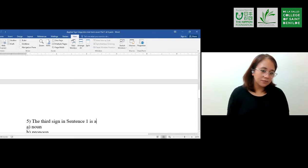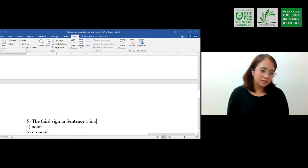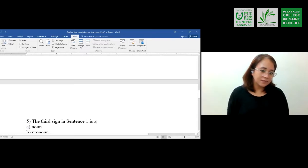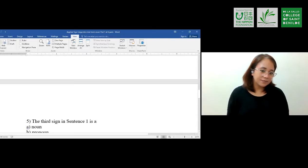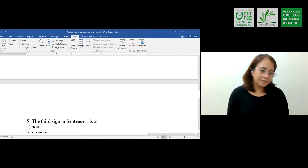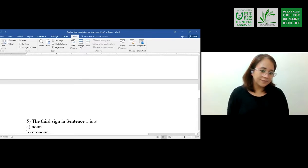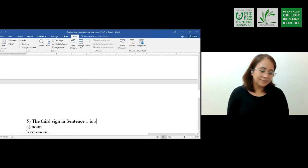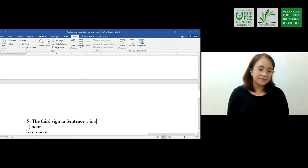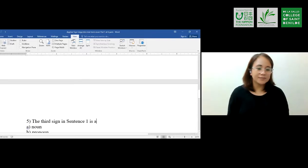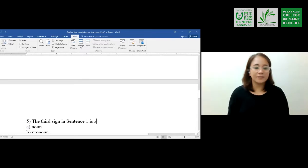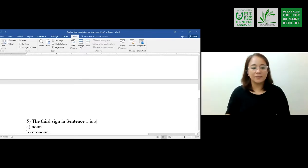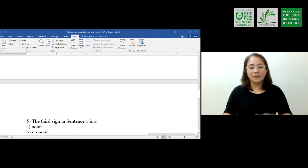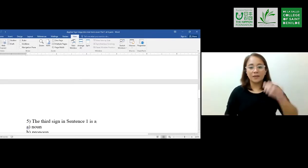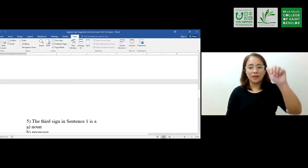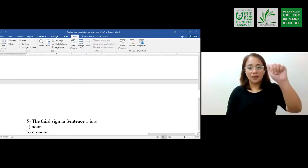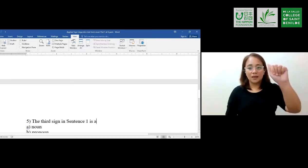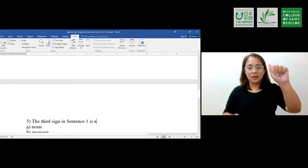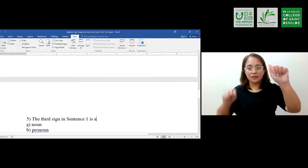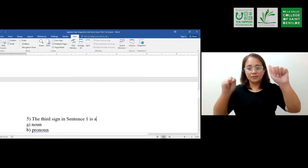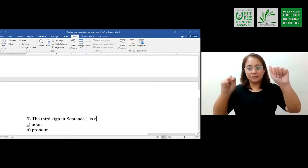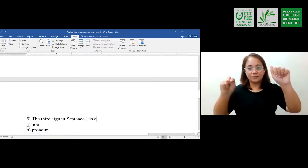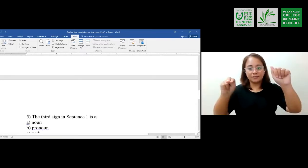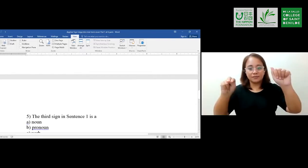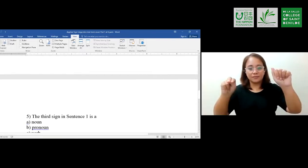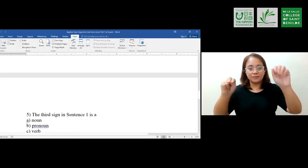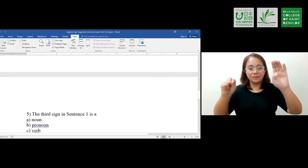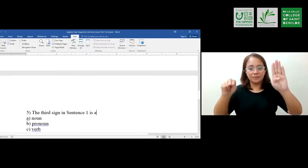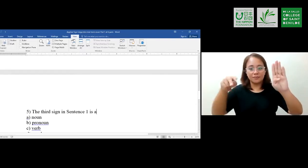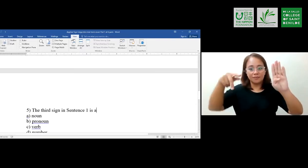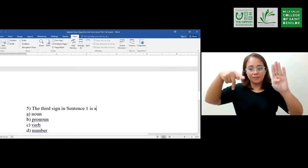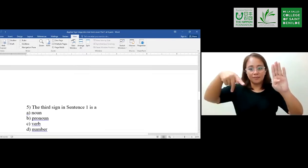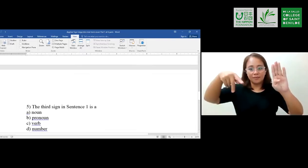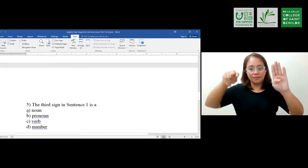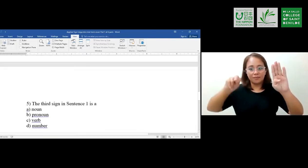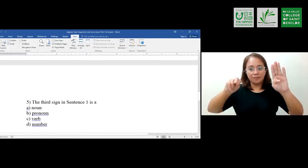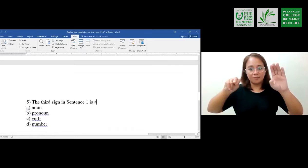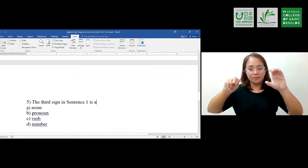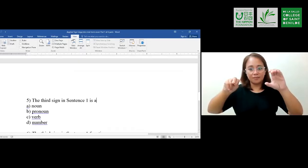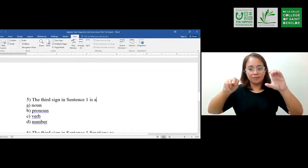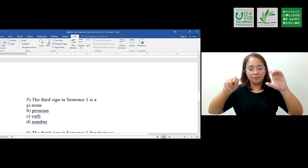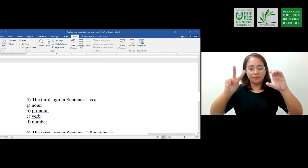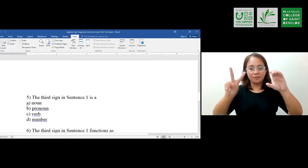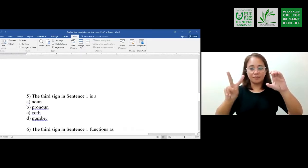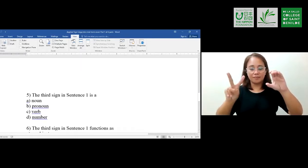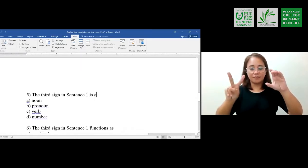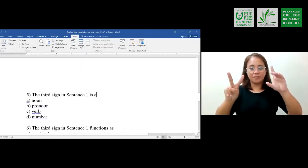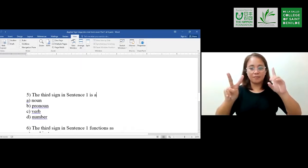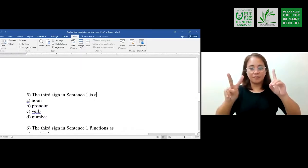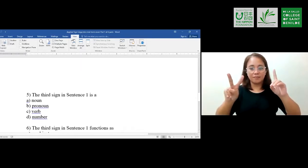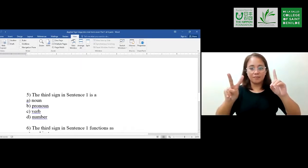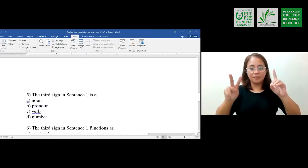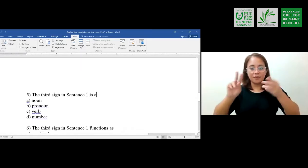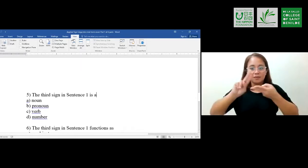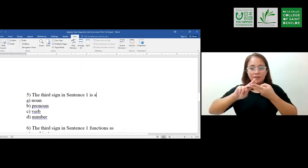Is a noun, B, a pronoun, C, a verb, D, a number.